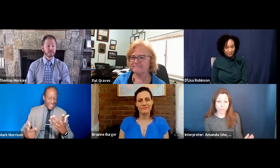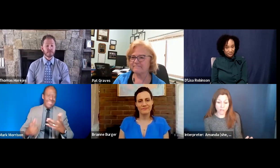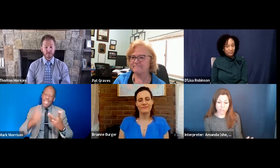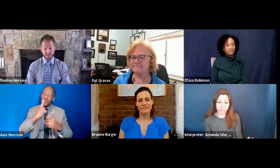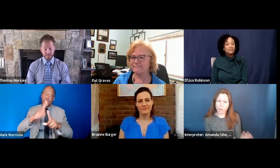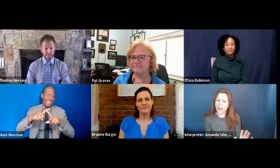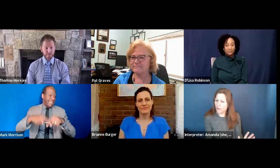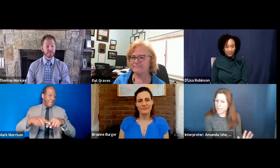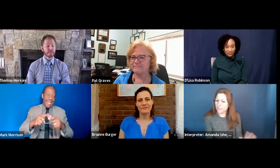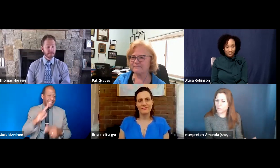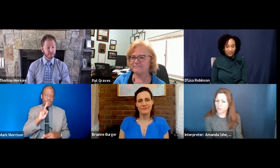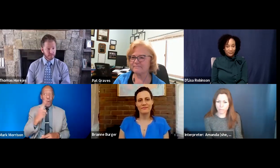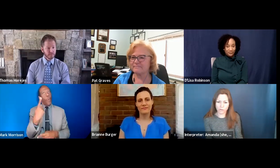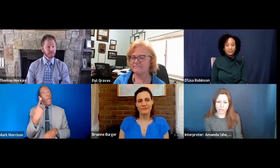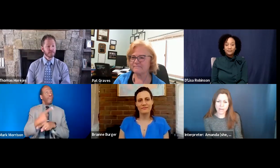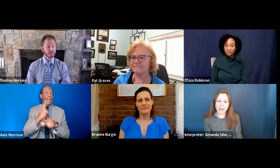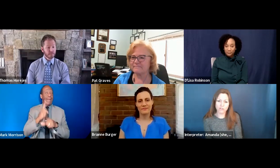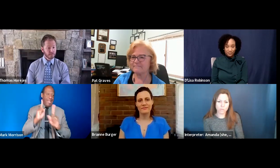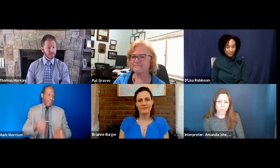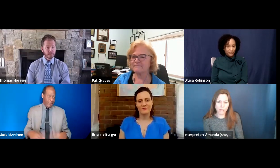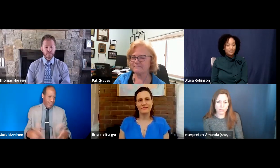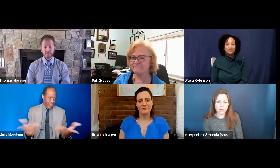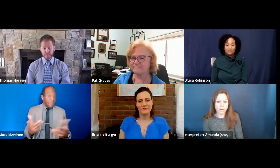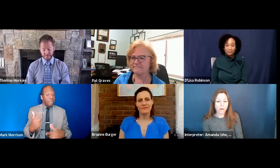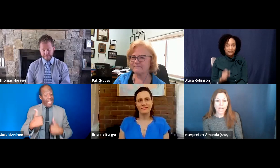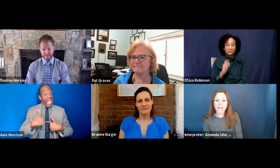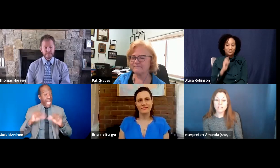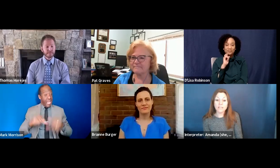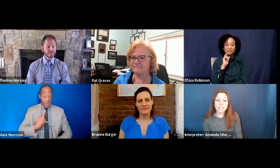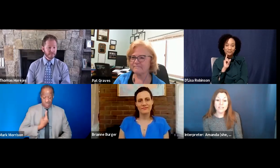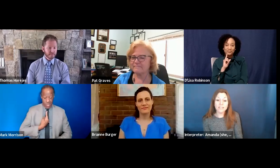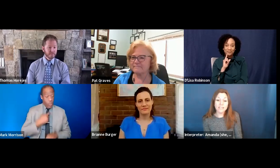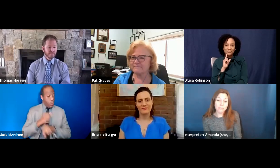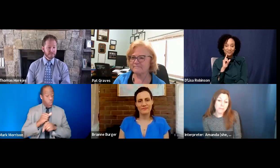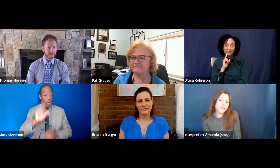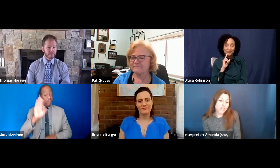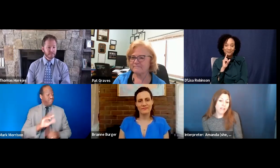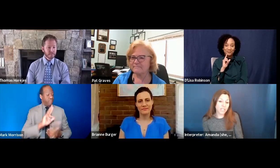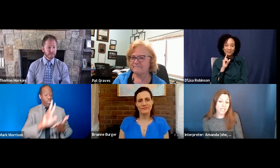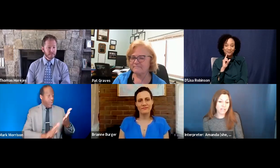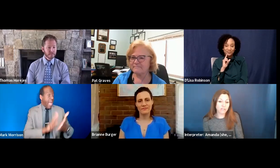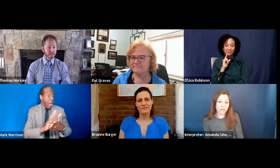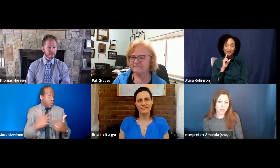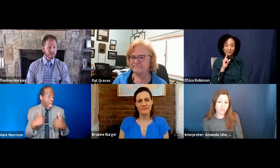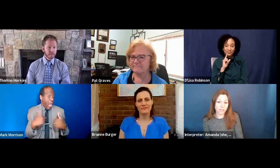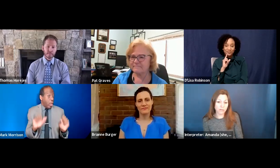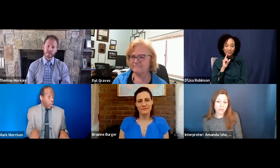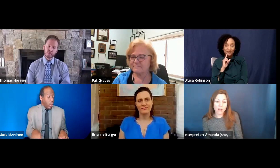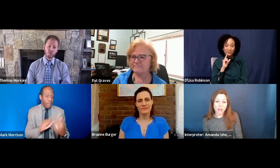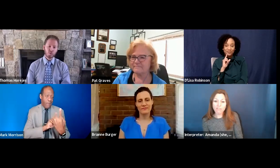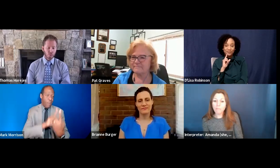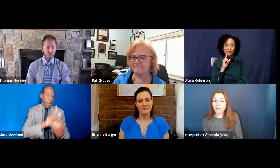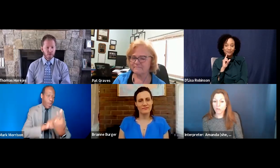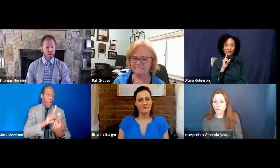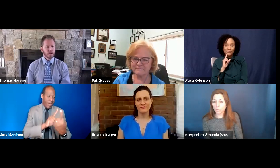for everyone to understand why you need 2 interpreters and not just 1. And it's been challenging to answer that question.